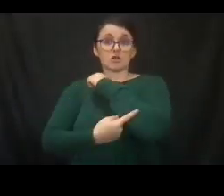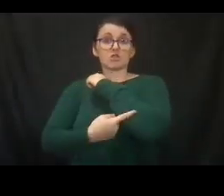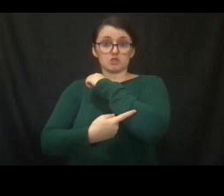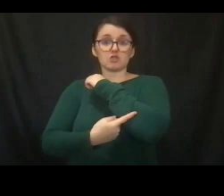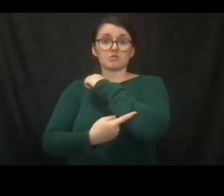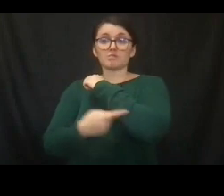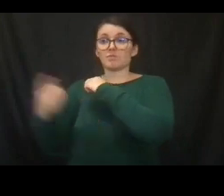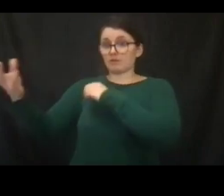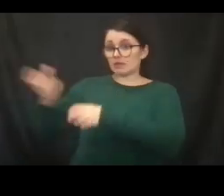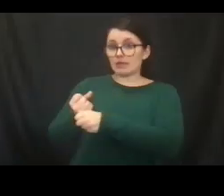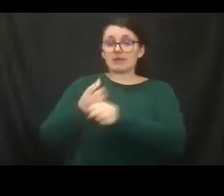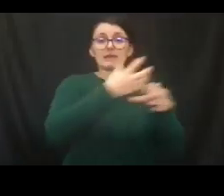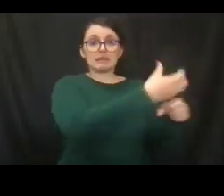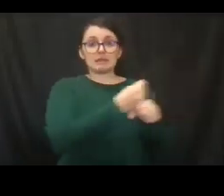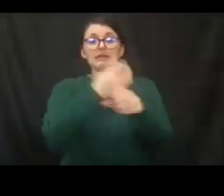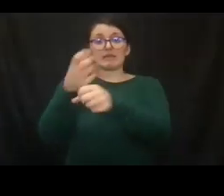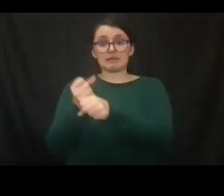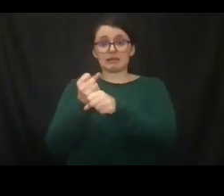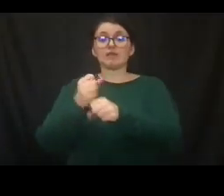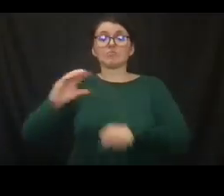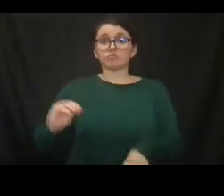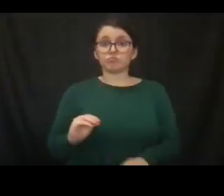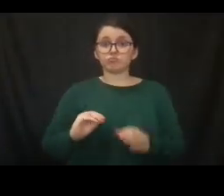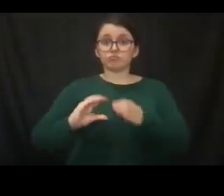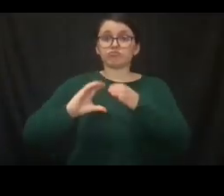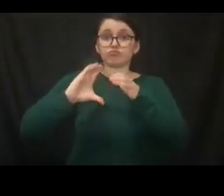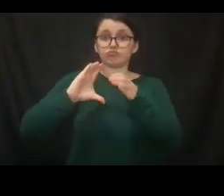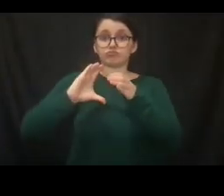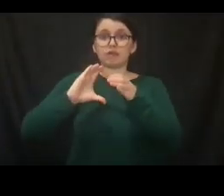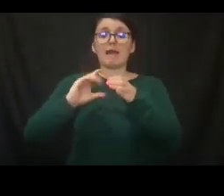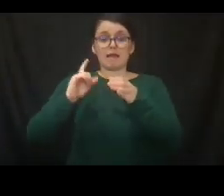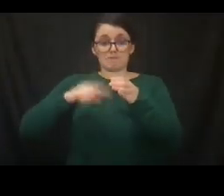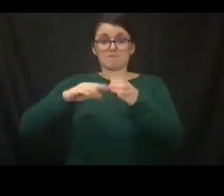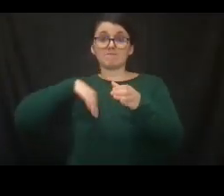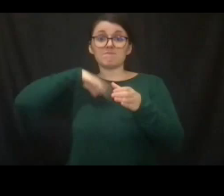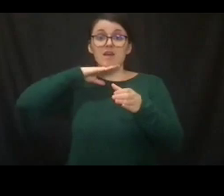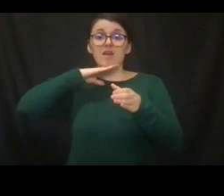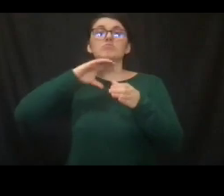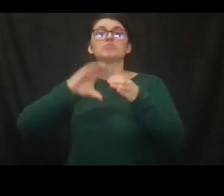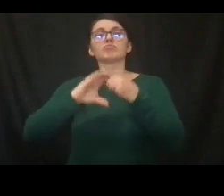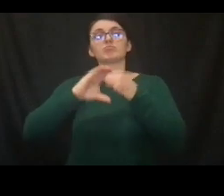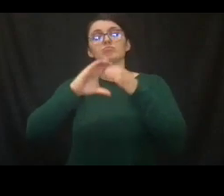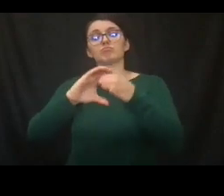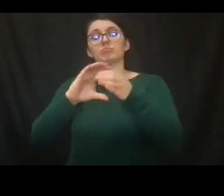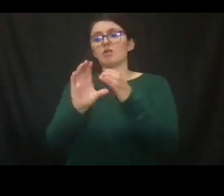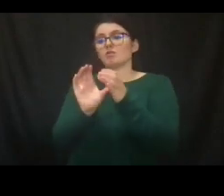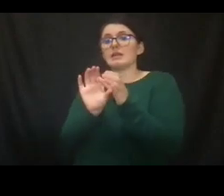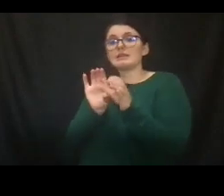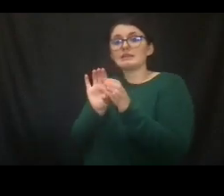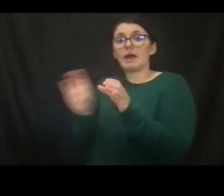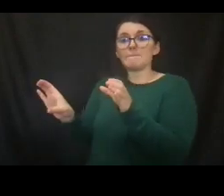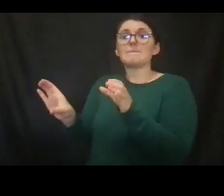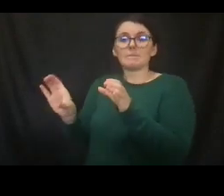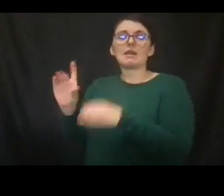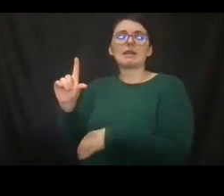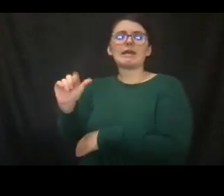those garbage trucks will take that waste to the Short Mountain landfill. So what's